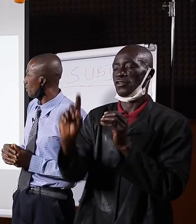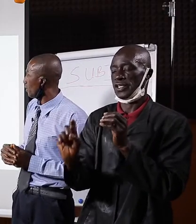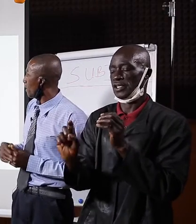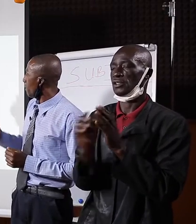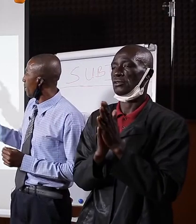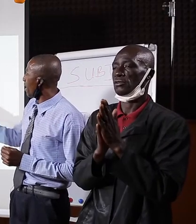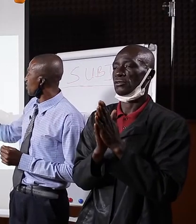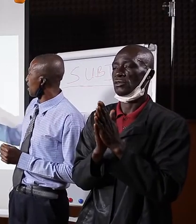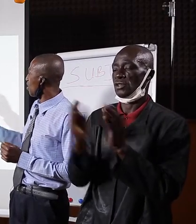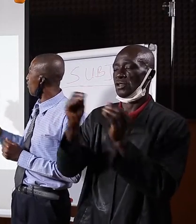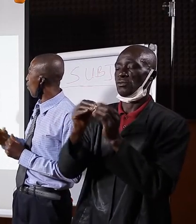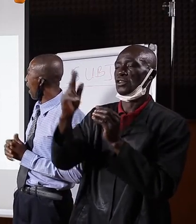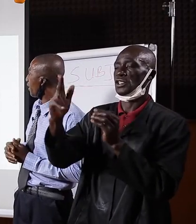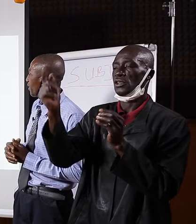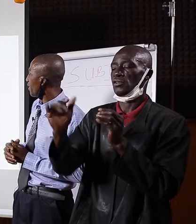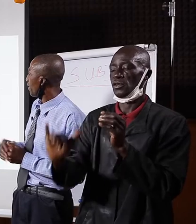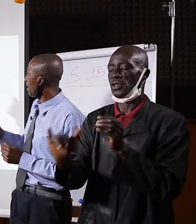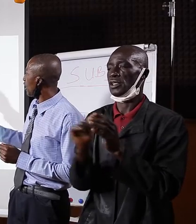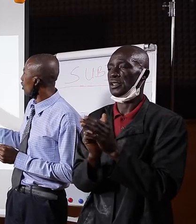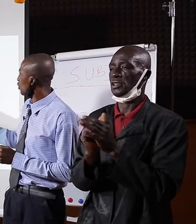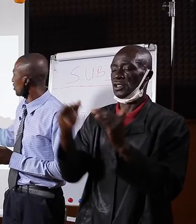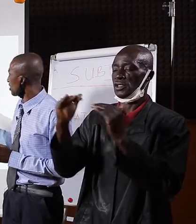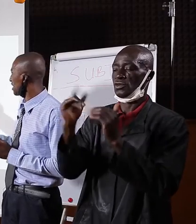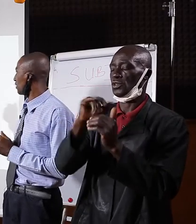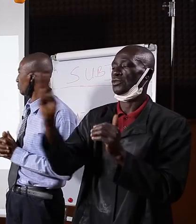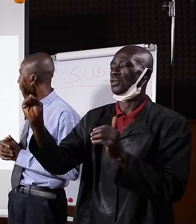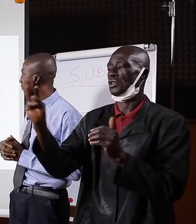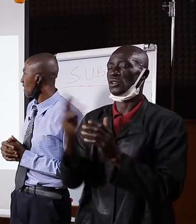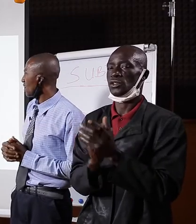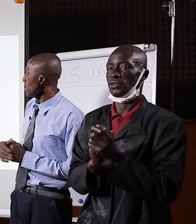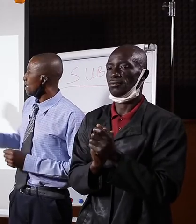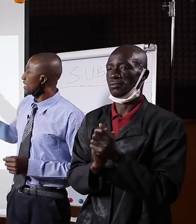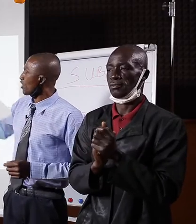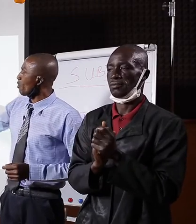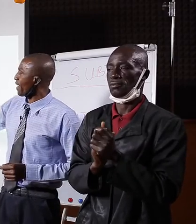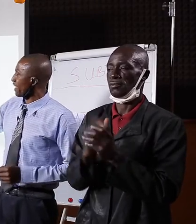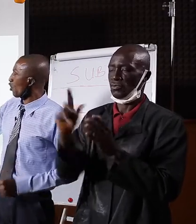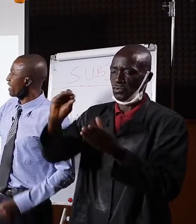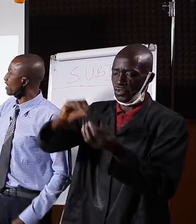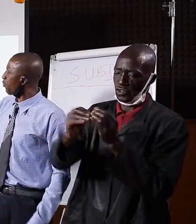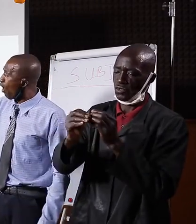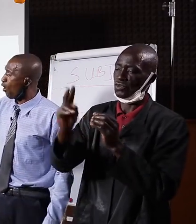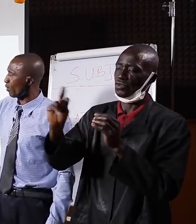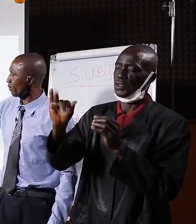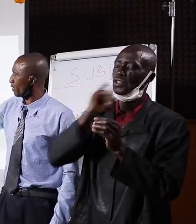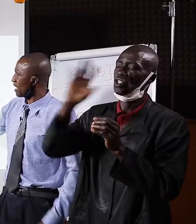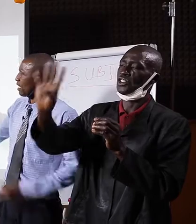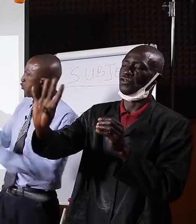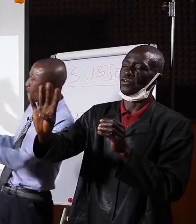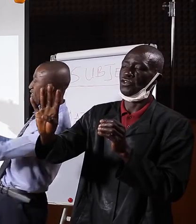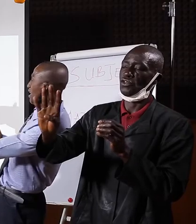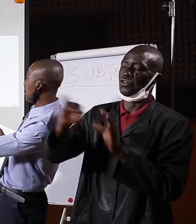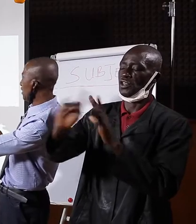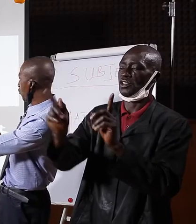x plus 3 over y equals to 16. The numerator is 4 in